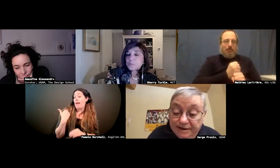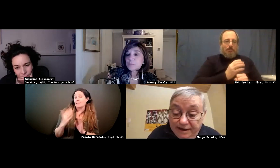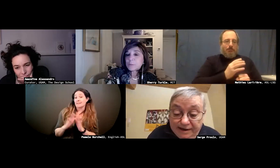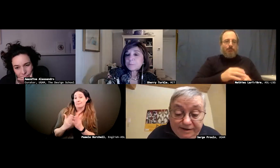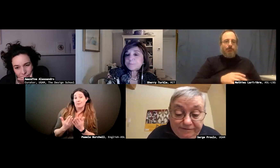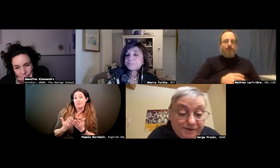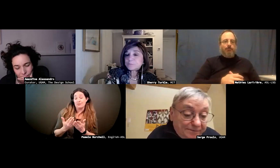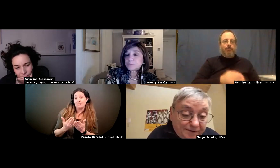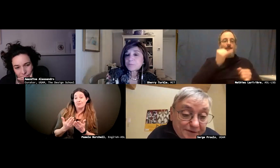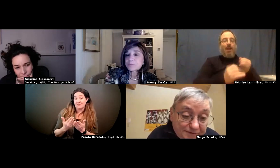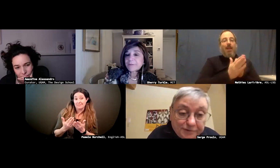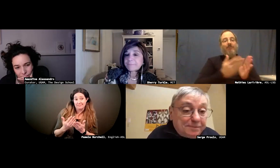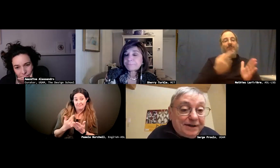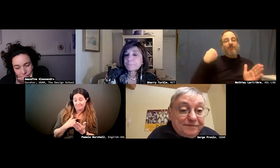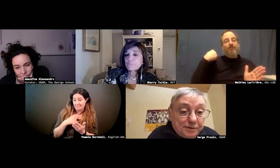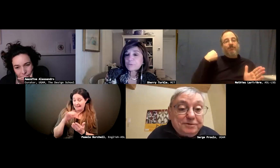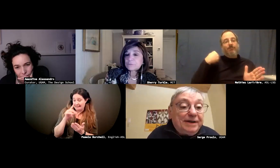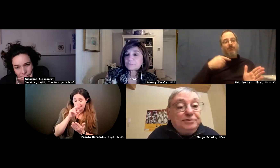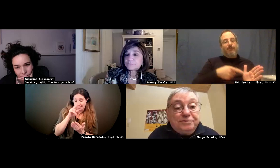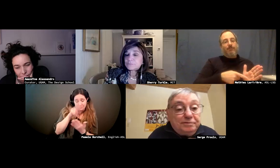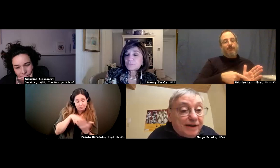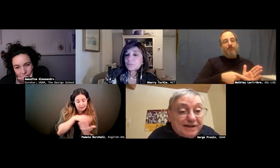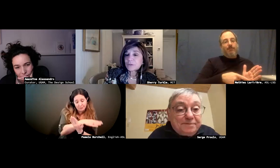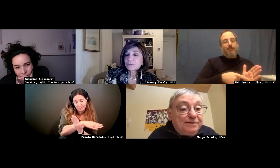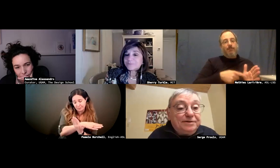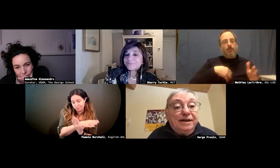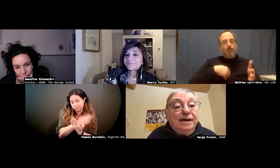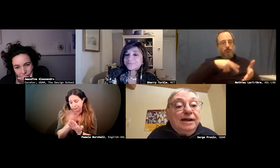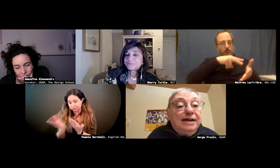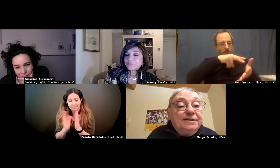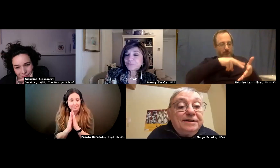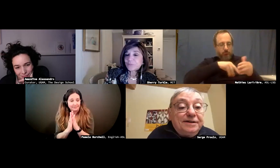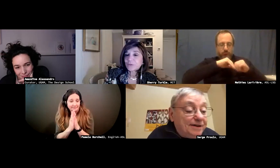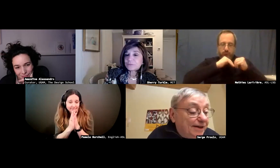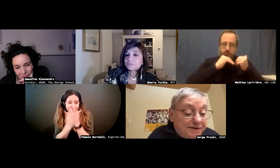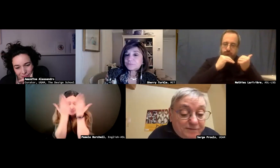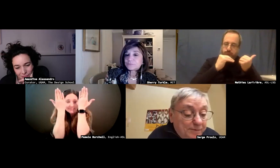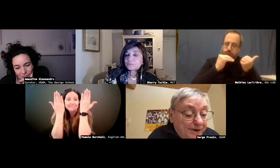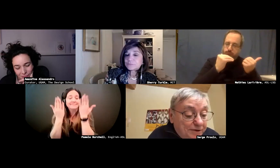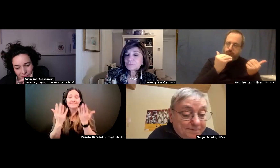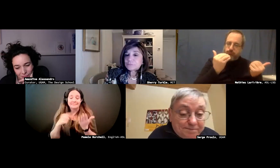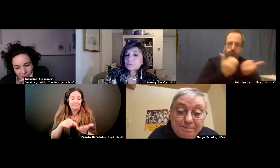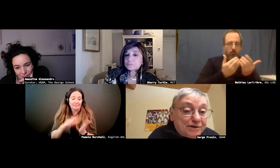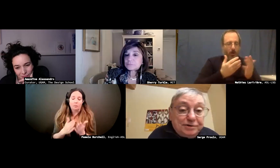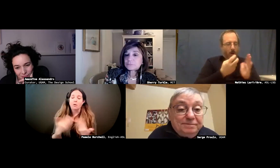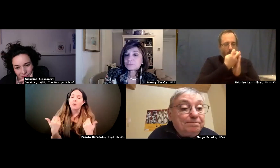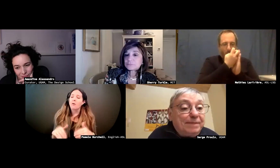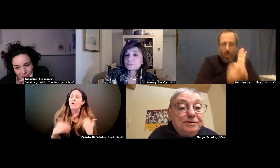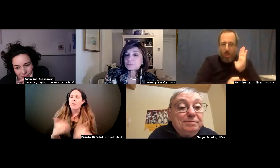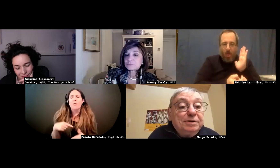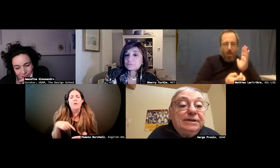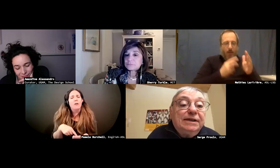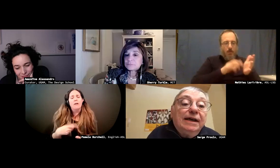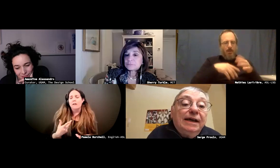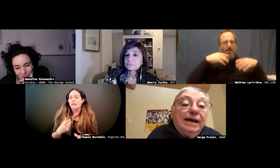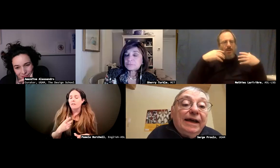diary from the first page to the last page. It's for me it was passionate